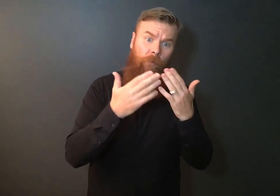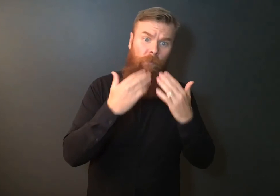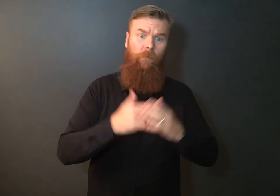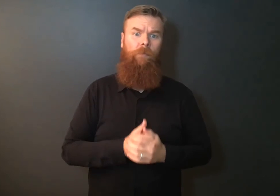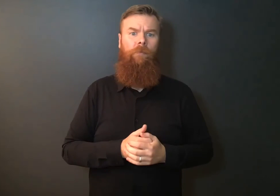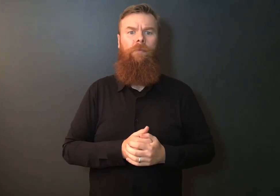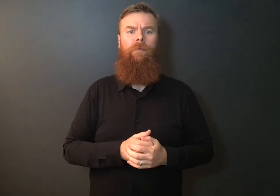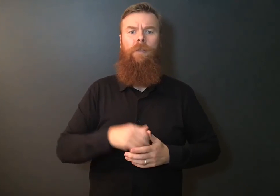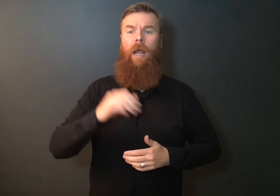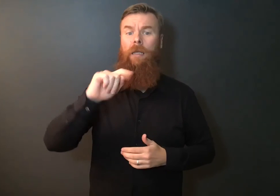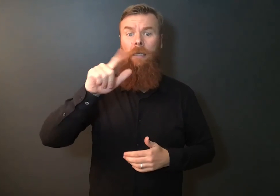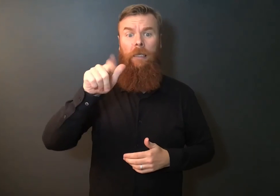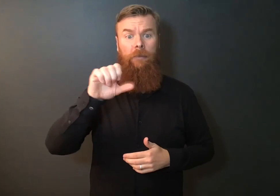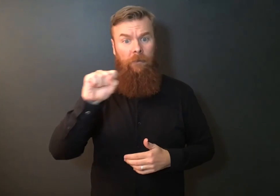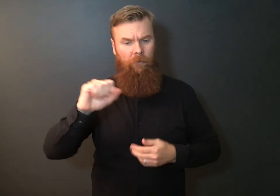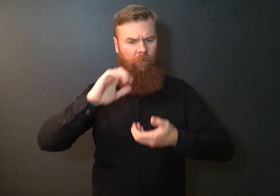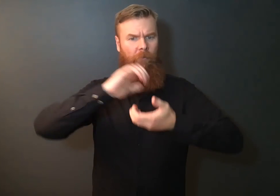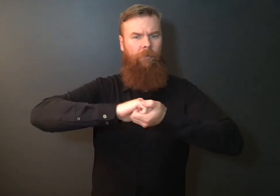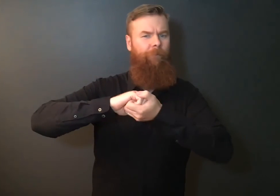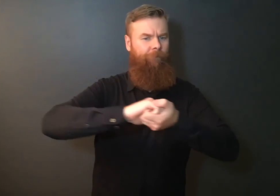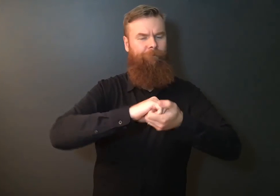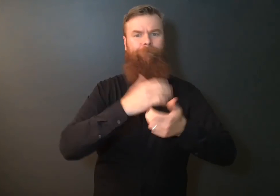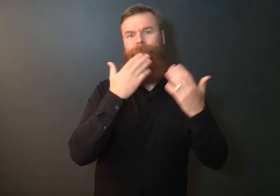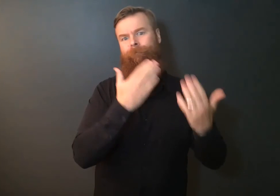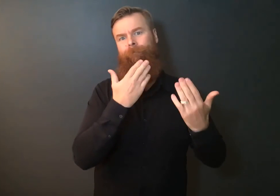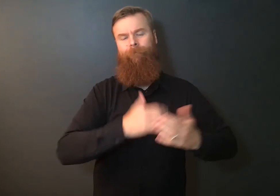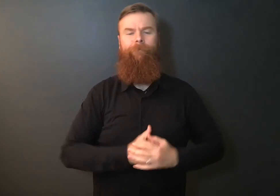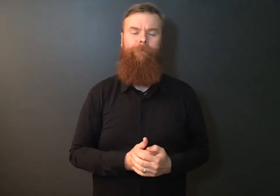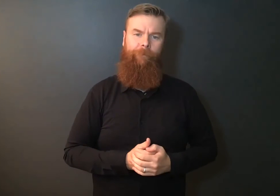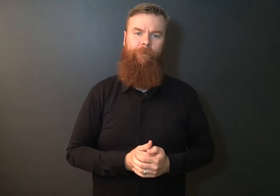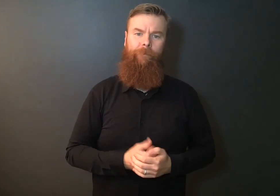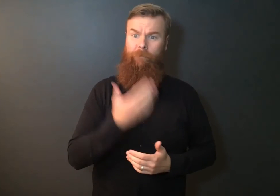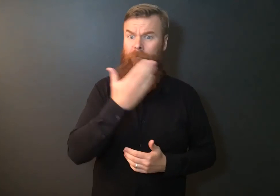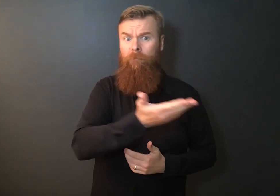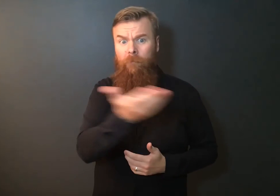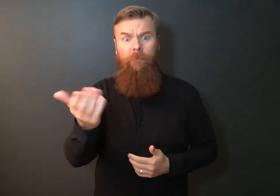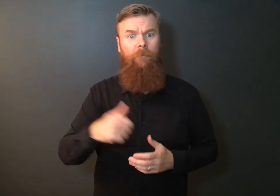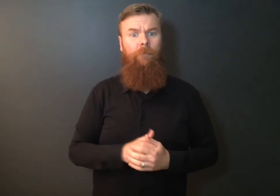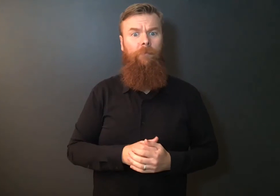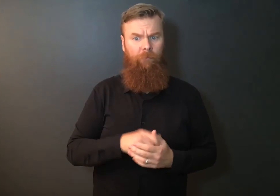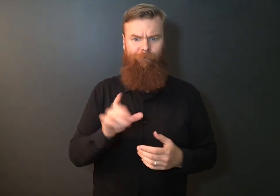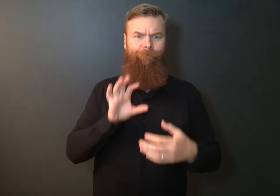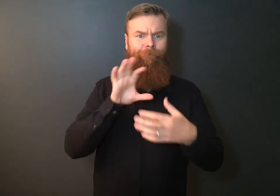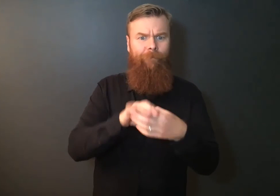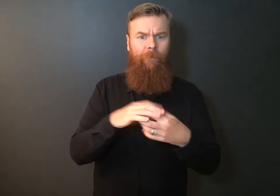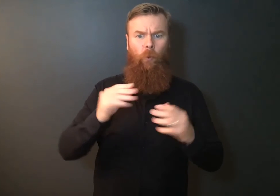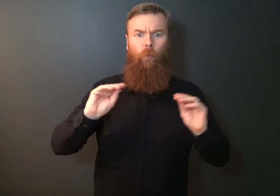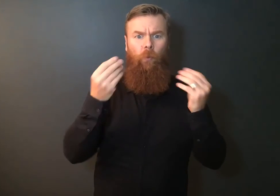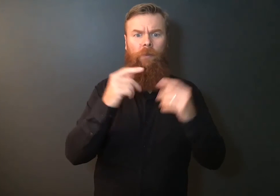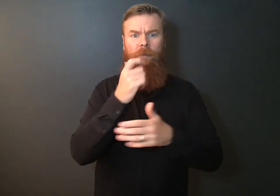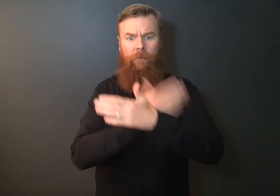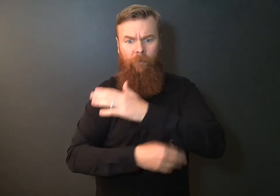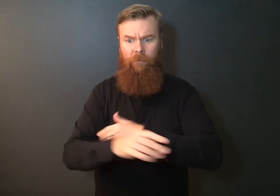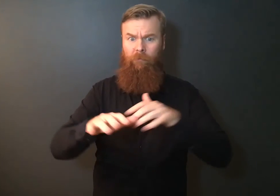an extension to the Youth Global Disability Summit that we had on Monday. And I want to thank you, everybody,